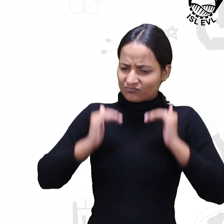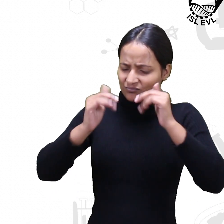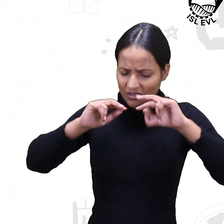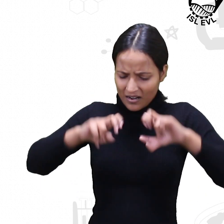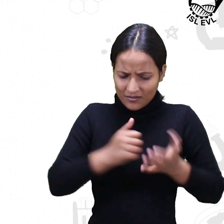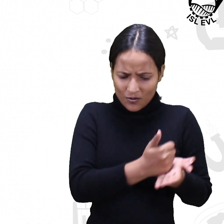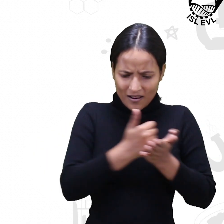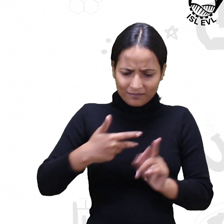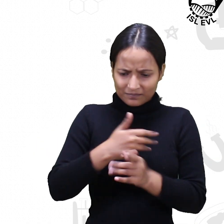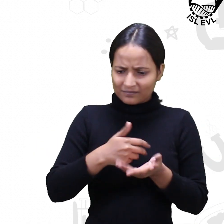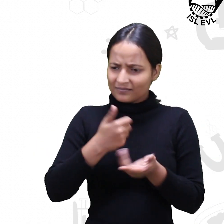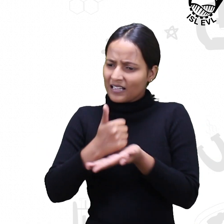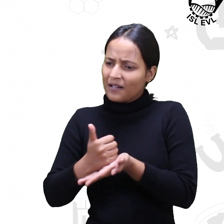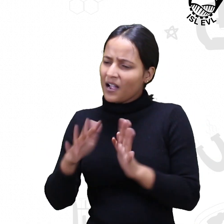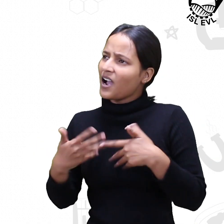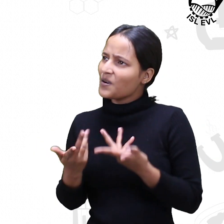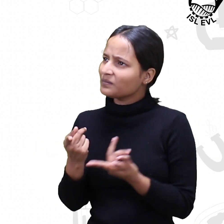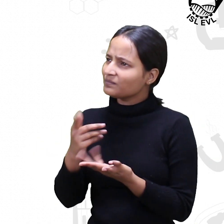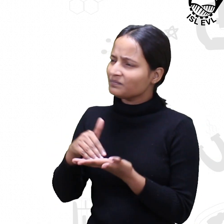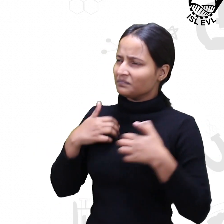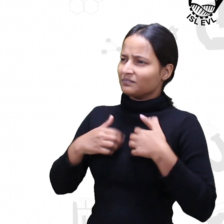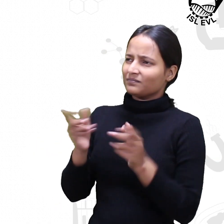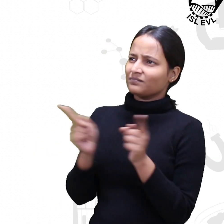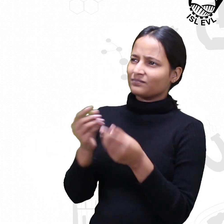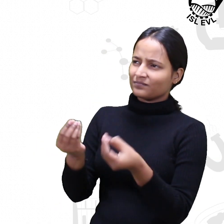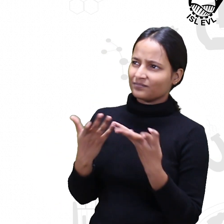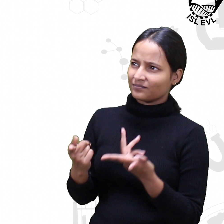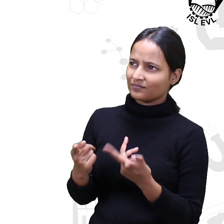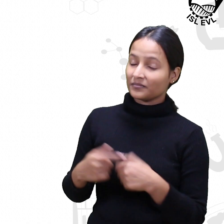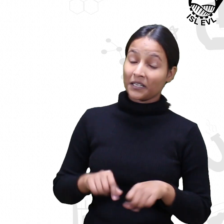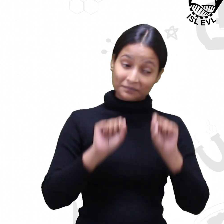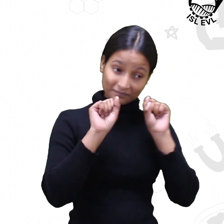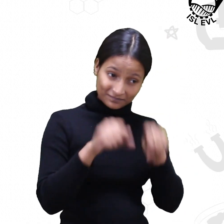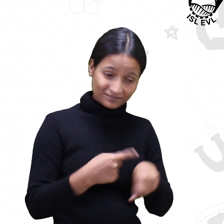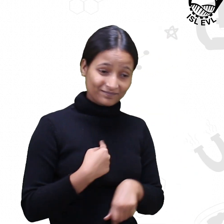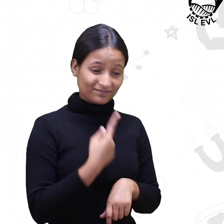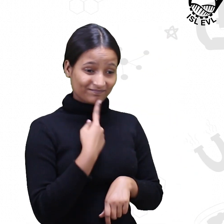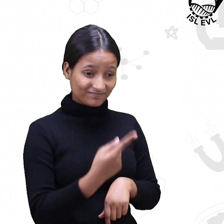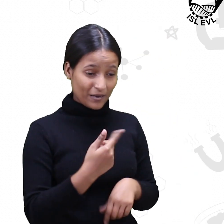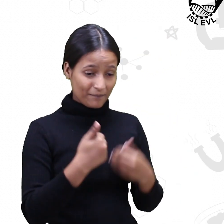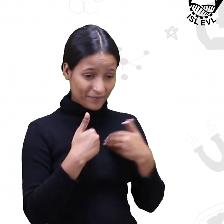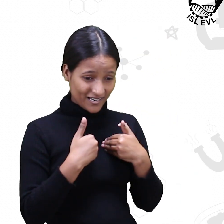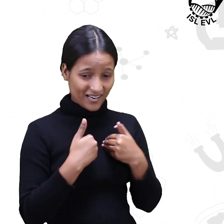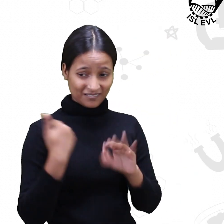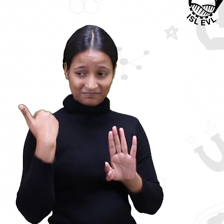do your research with biofilms? Honestly, when it comes to my professional trajectory,